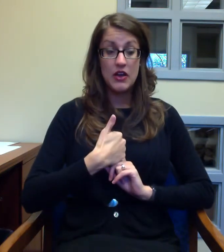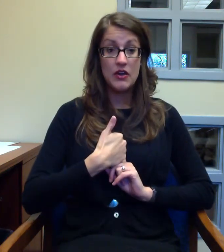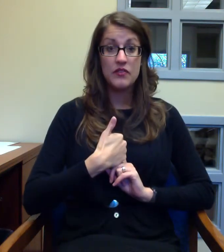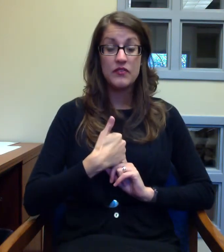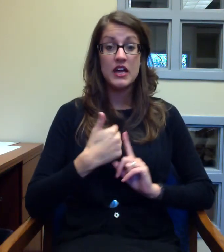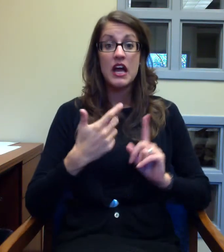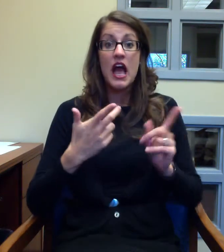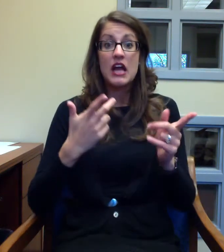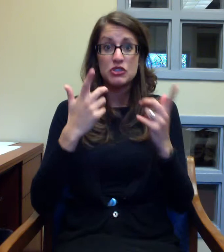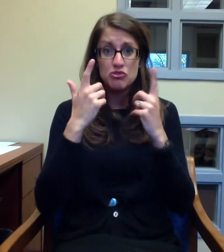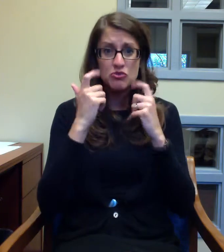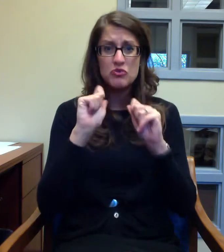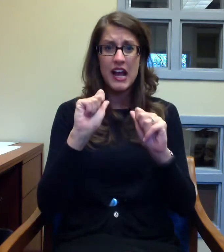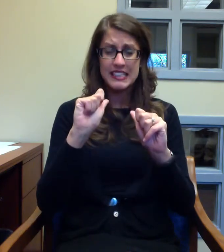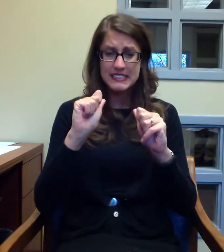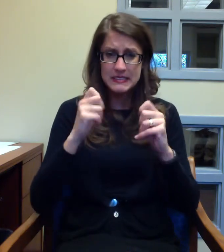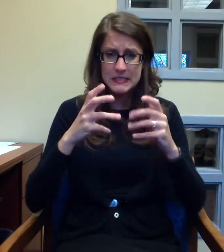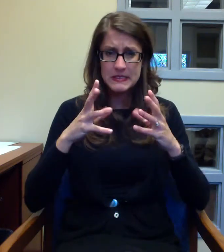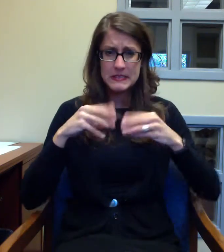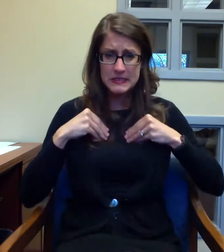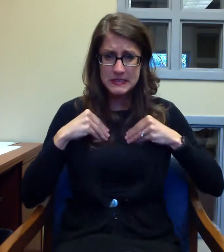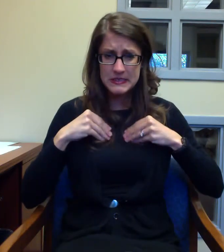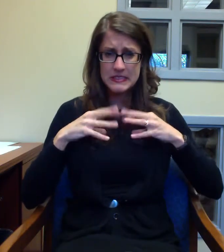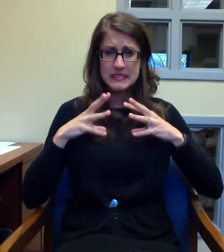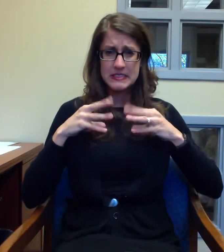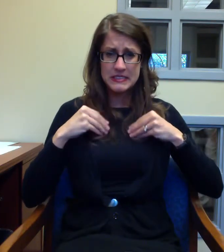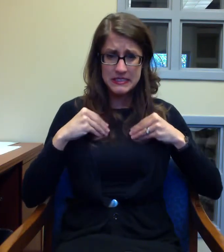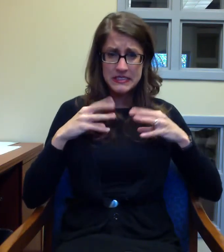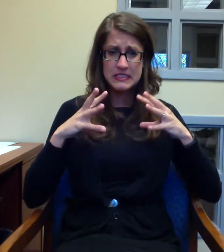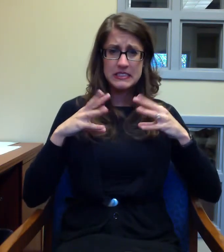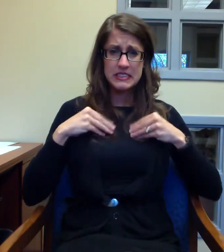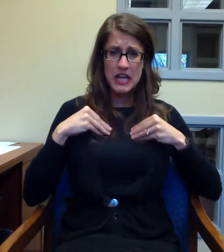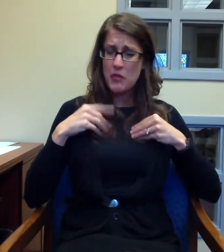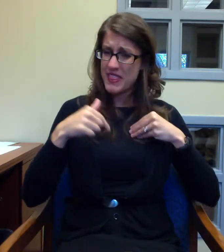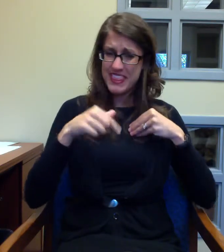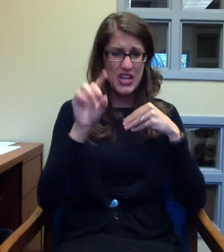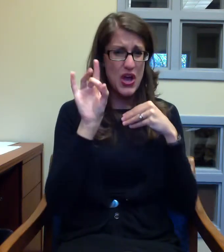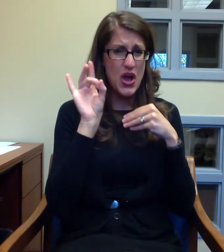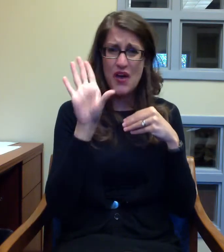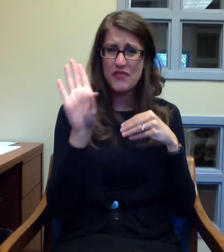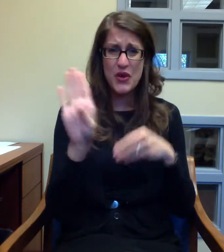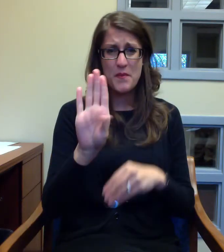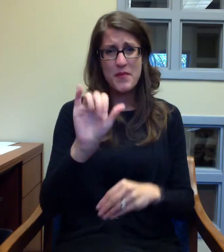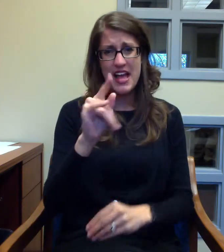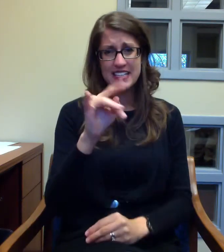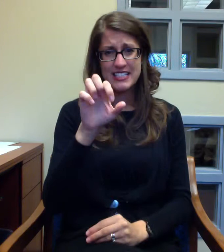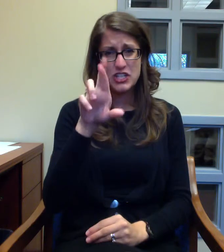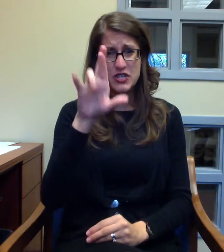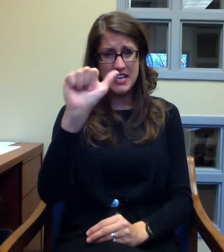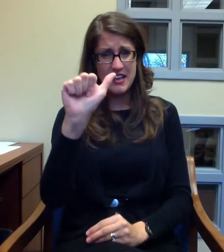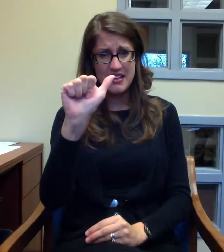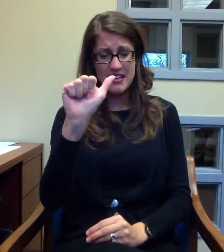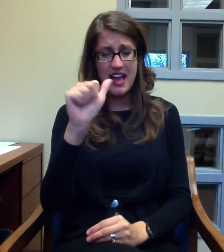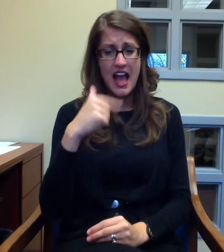was trying to survive in the face of this horrible bacteria. I felt at one with my body, that we